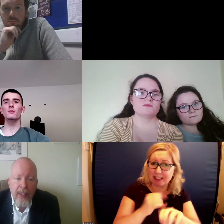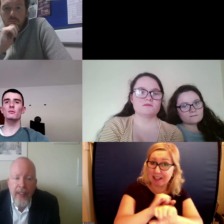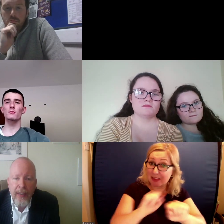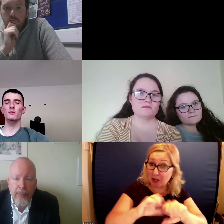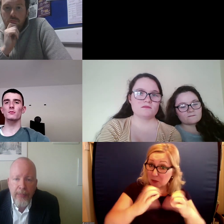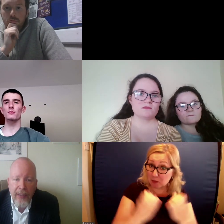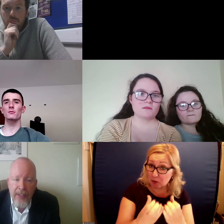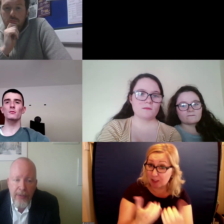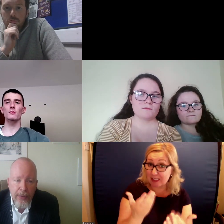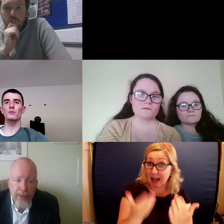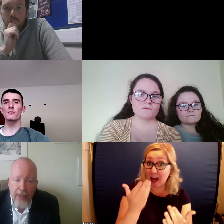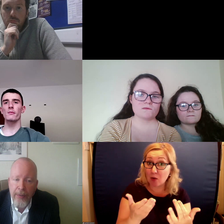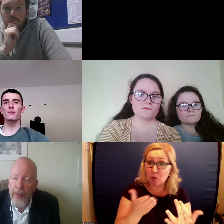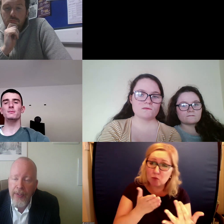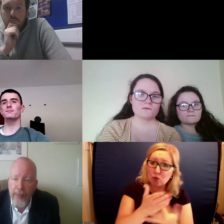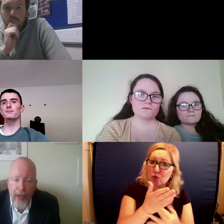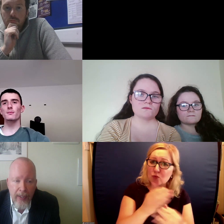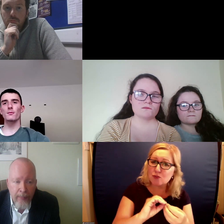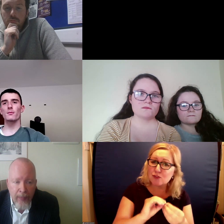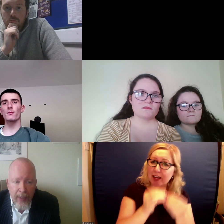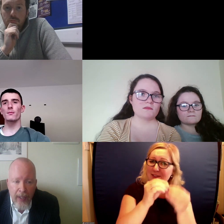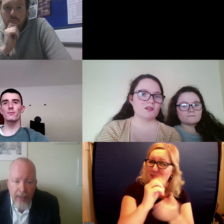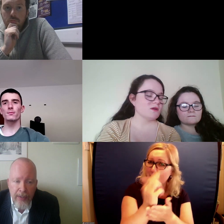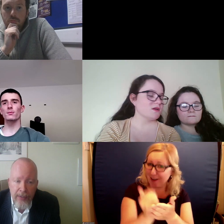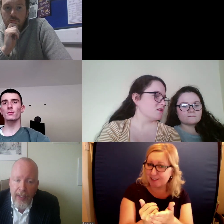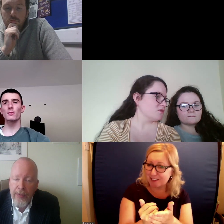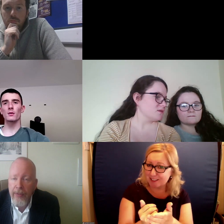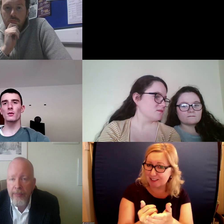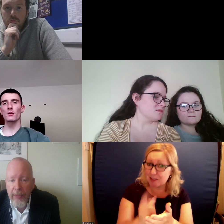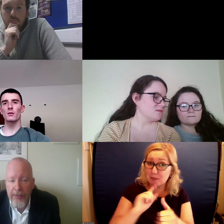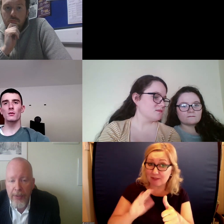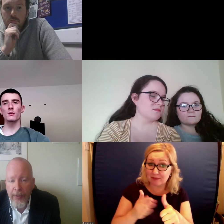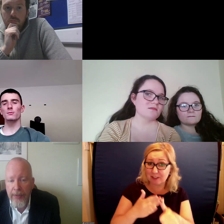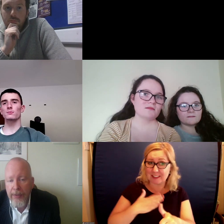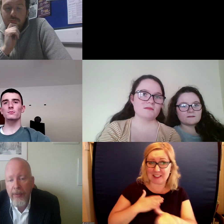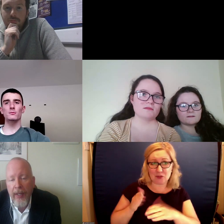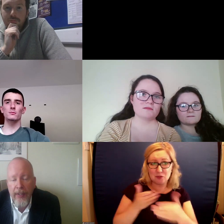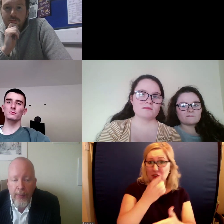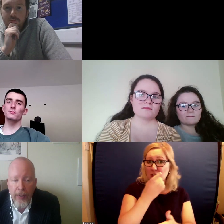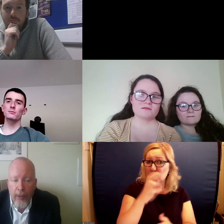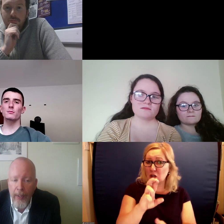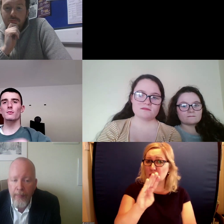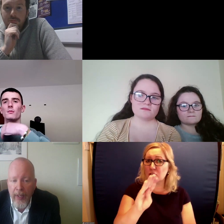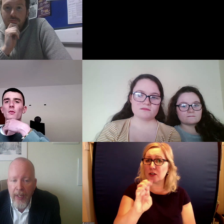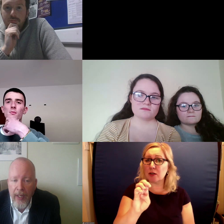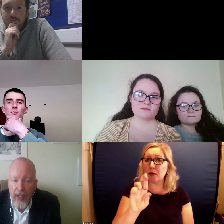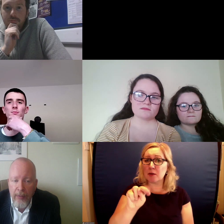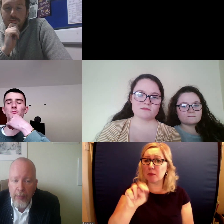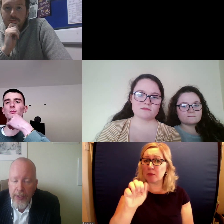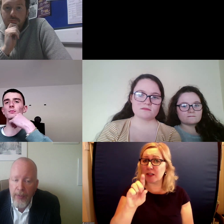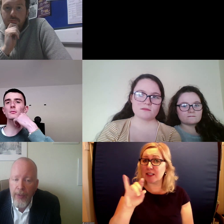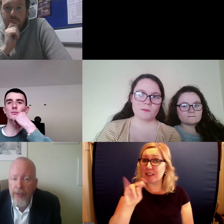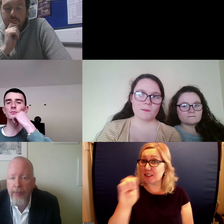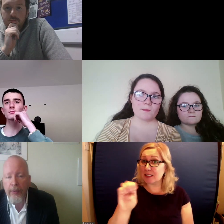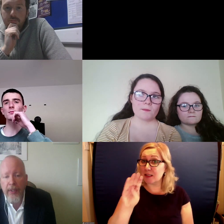with, I'd like to introduce Dr. Bernadine Brady. She is a lecturer and senior researcher at NUI Galway.